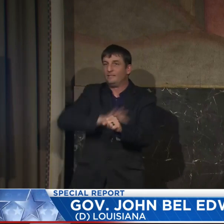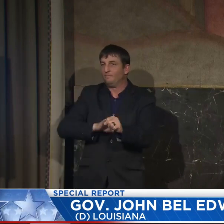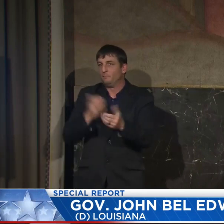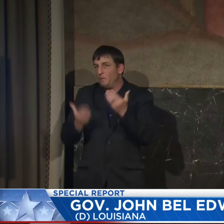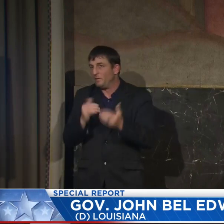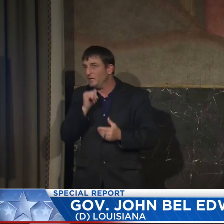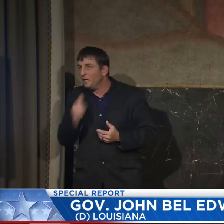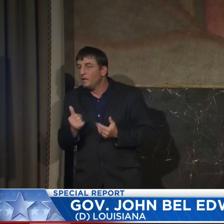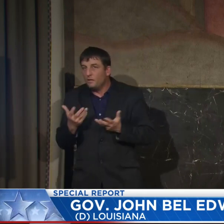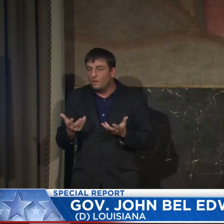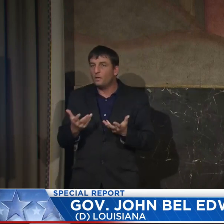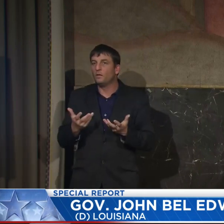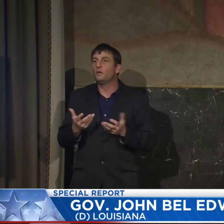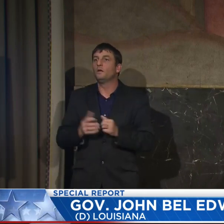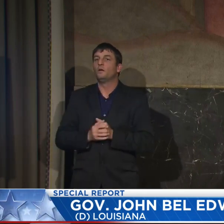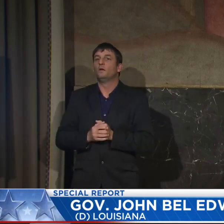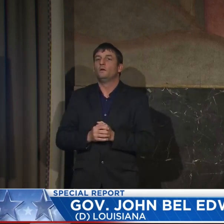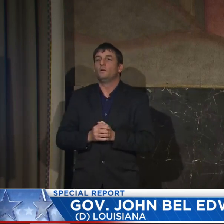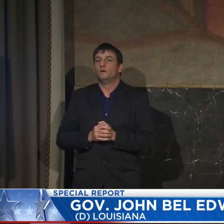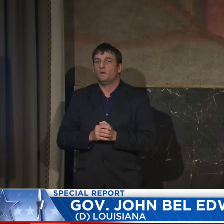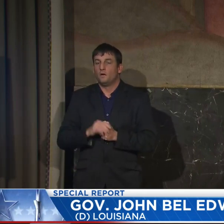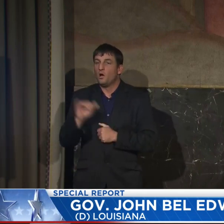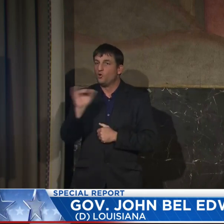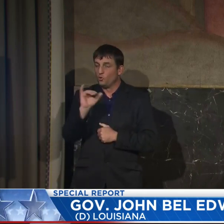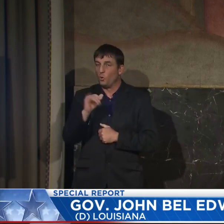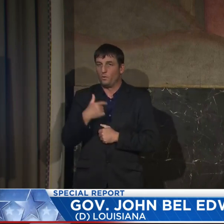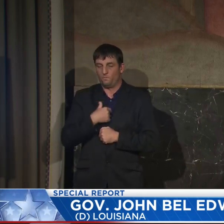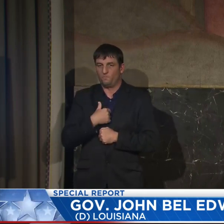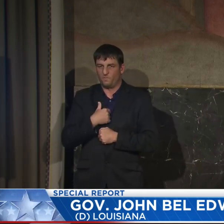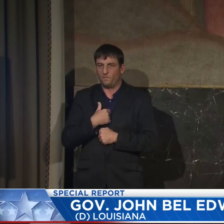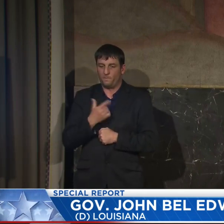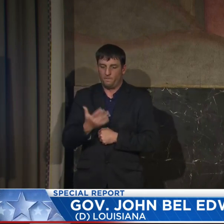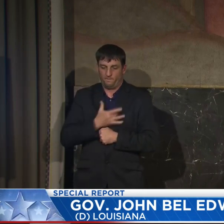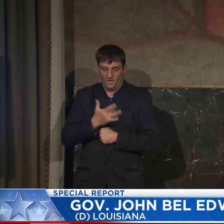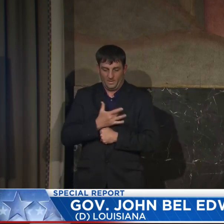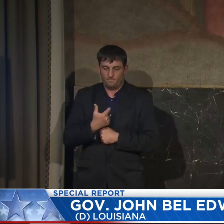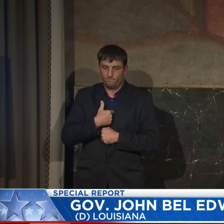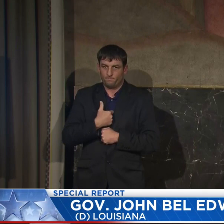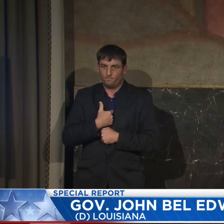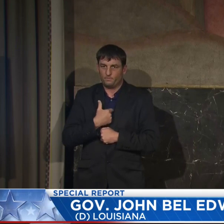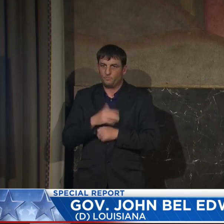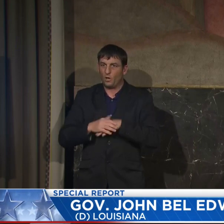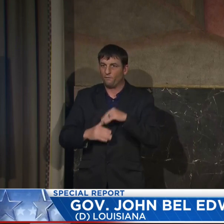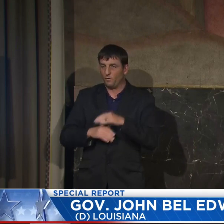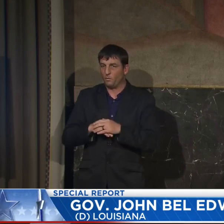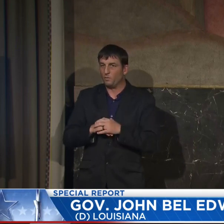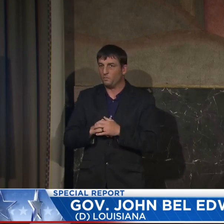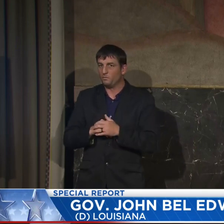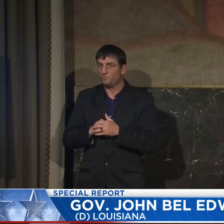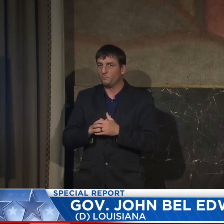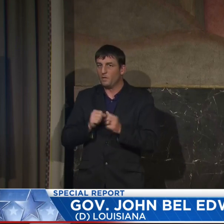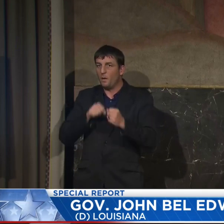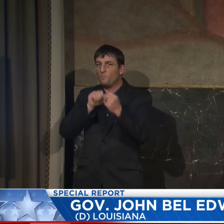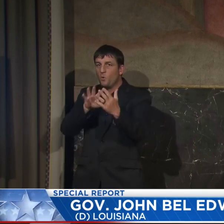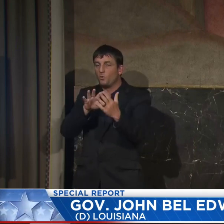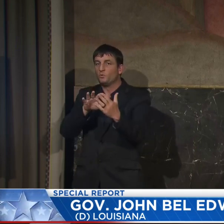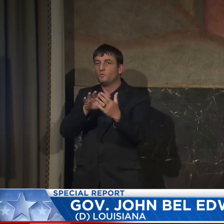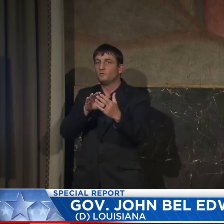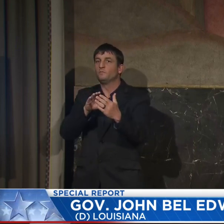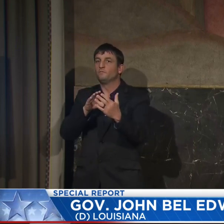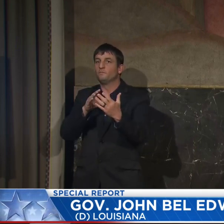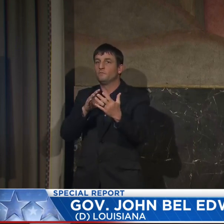again, I feel comfortable with the approach to do this at the statewide